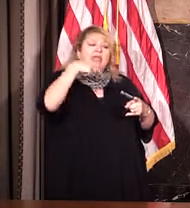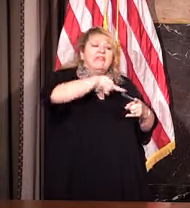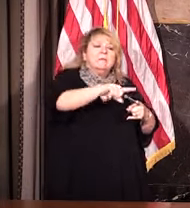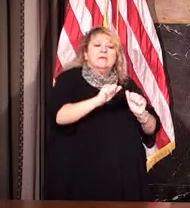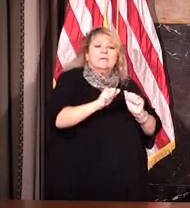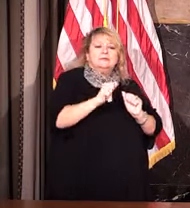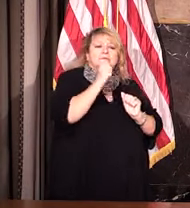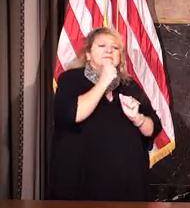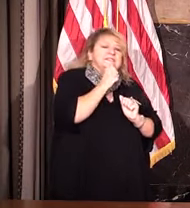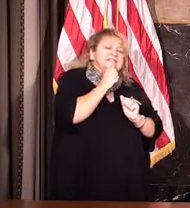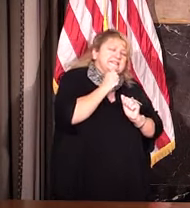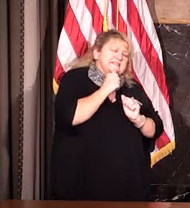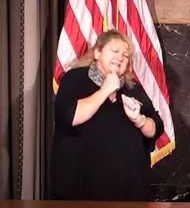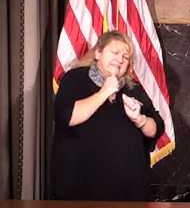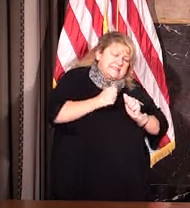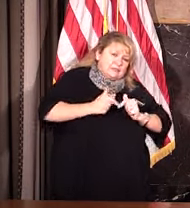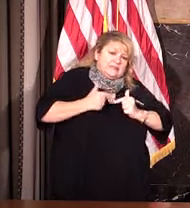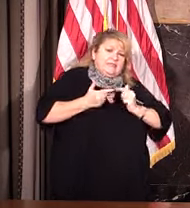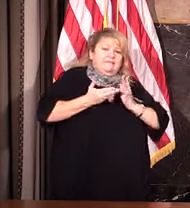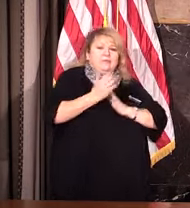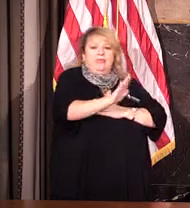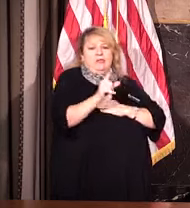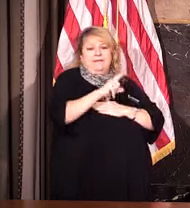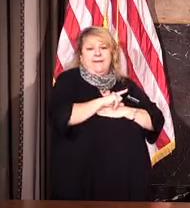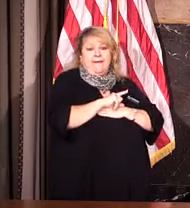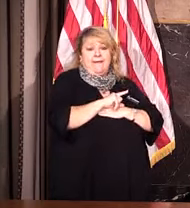day because it's something that's out of their control.